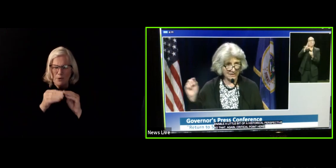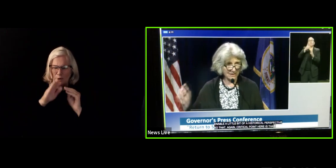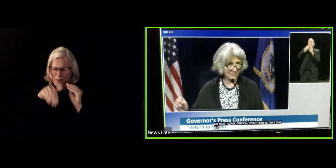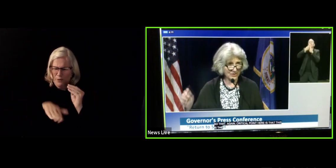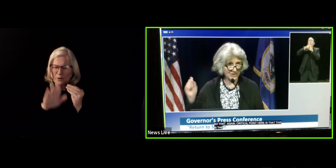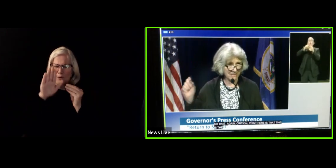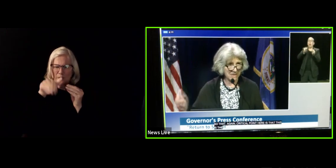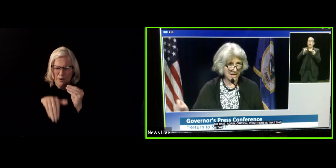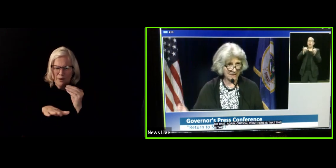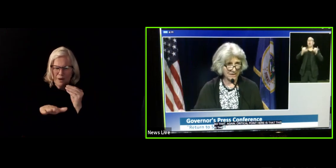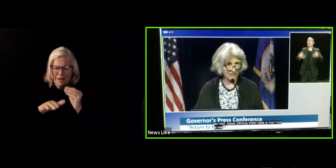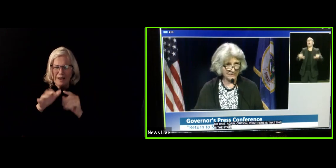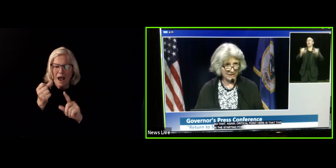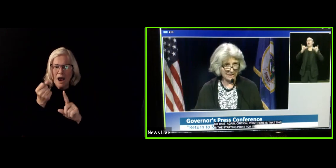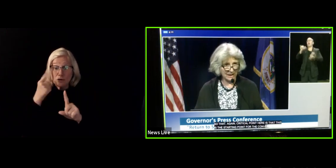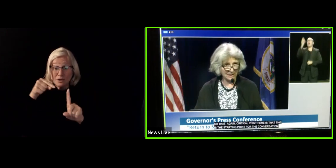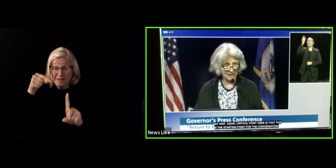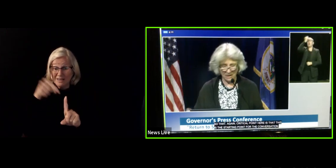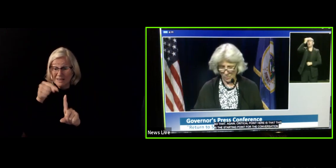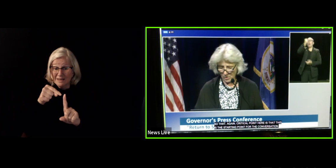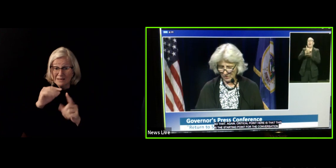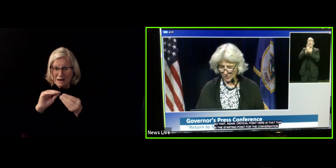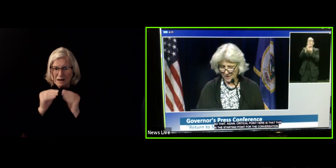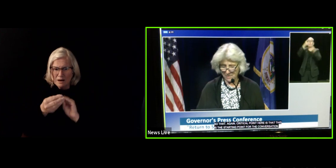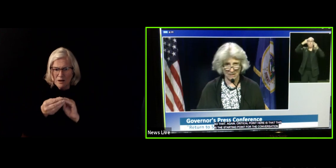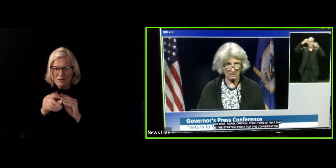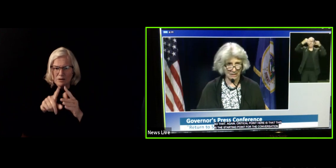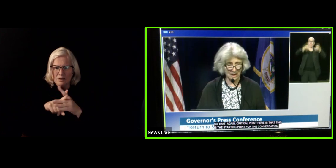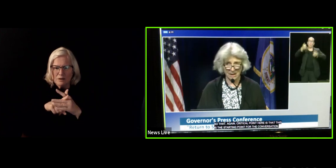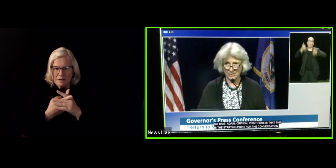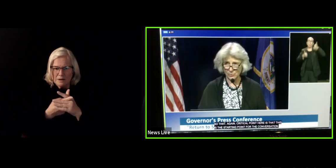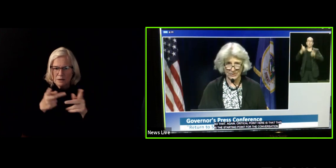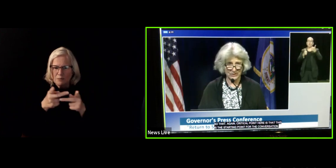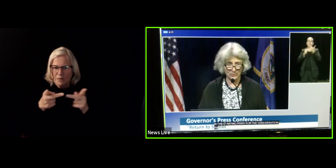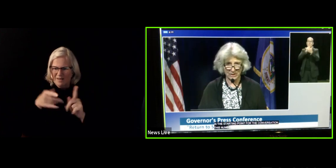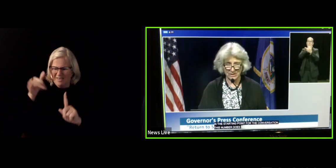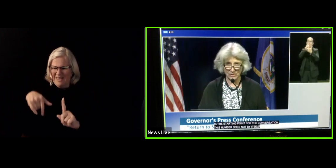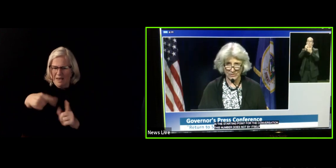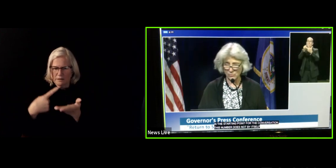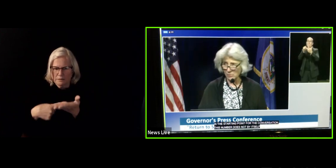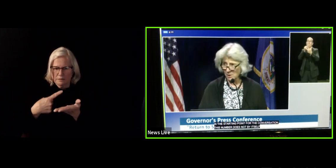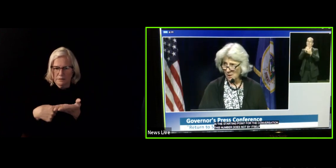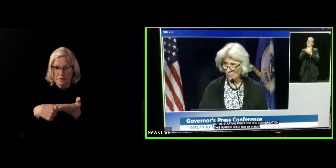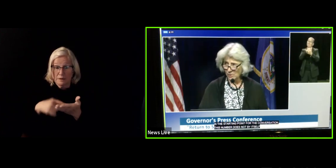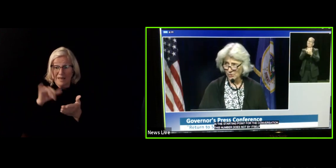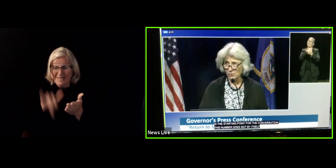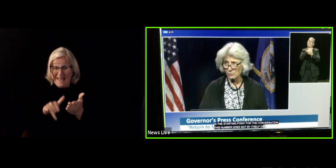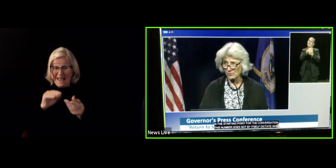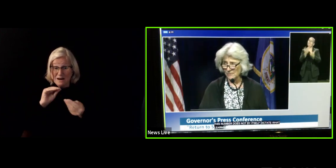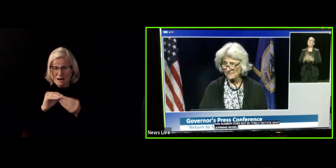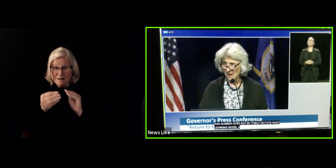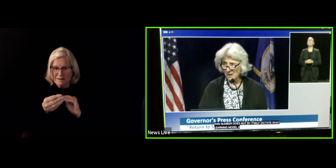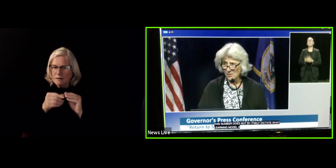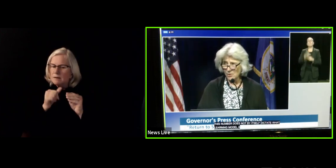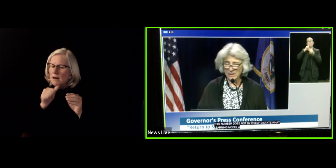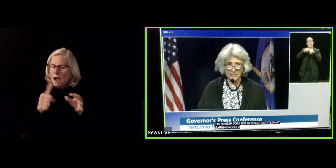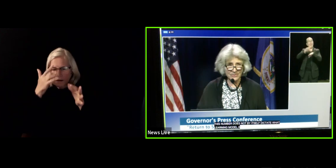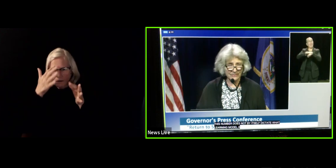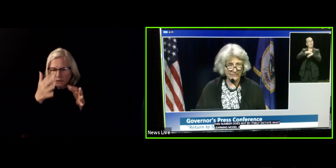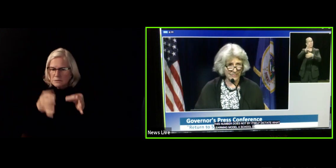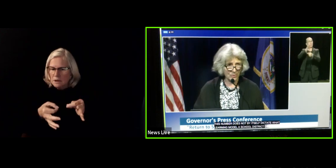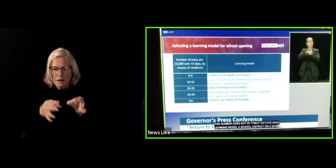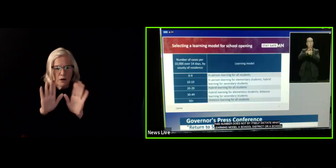This number does not by itself dictate what learning model a school district or a school will choose. So